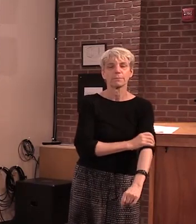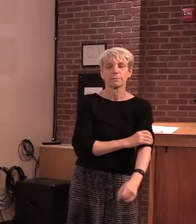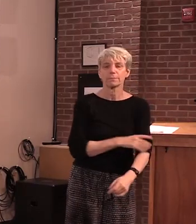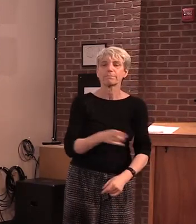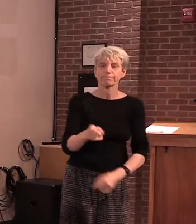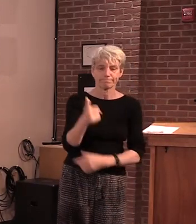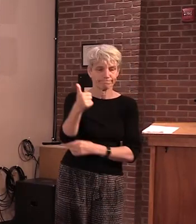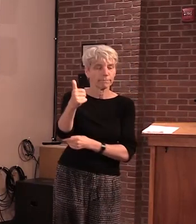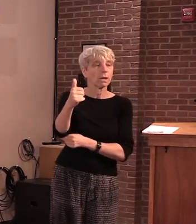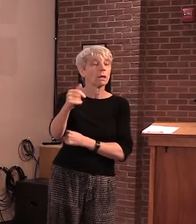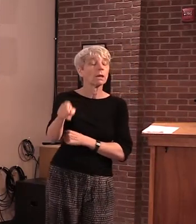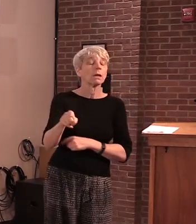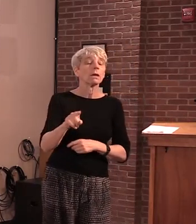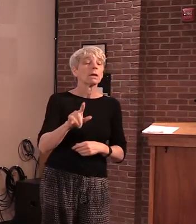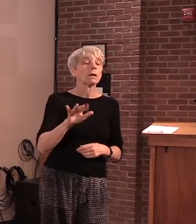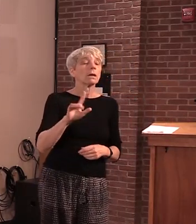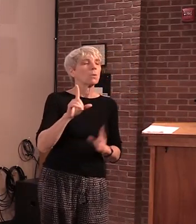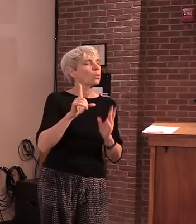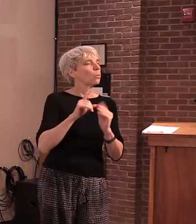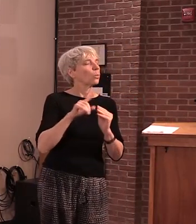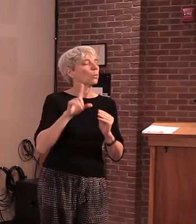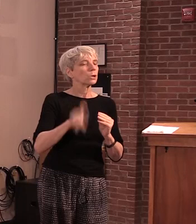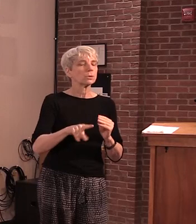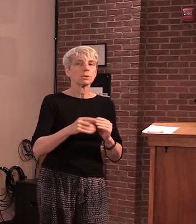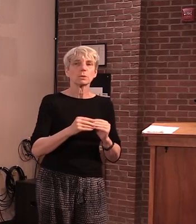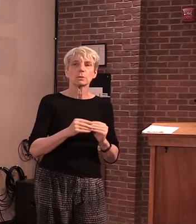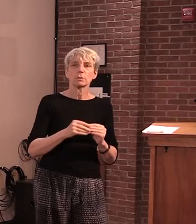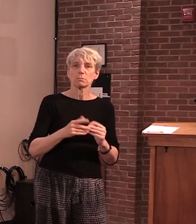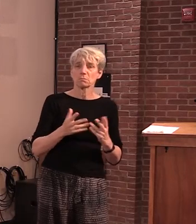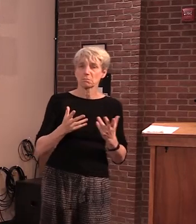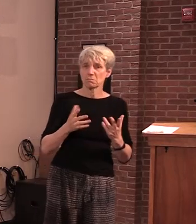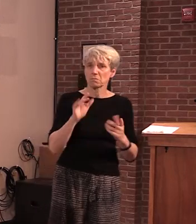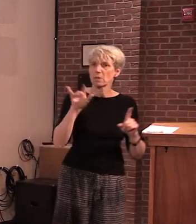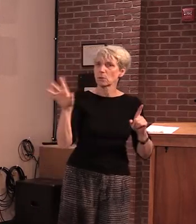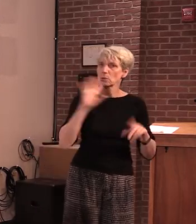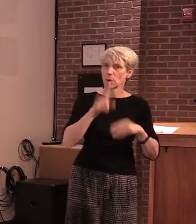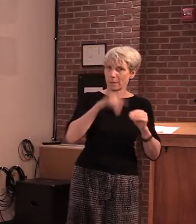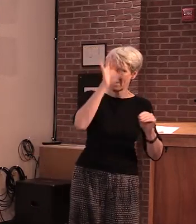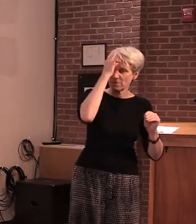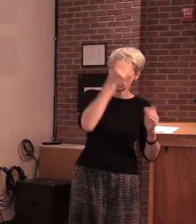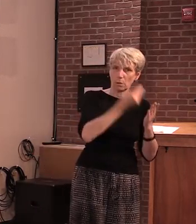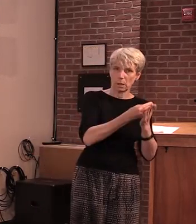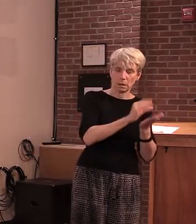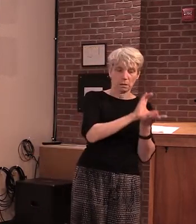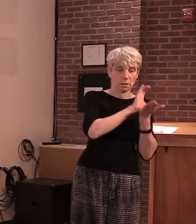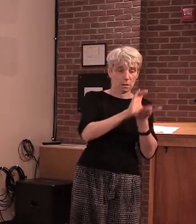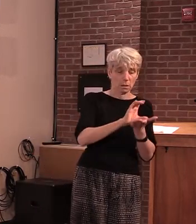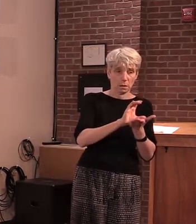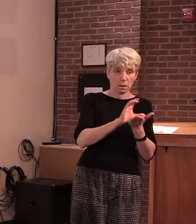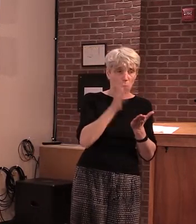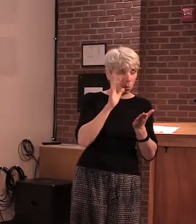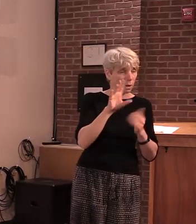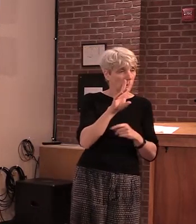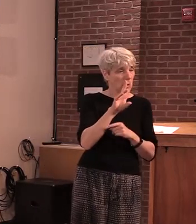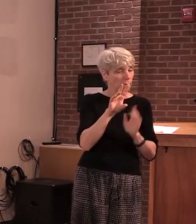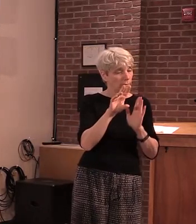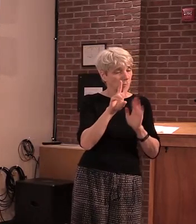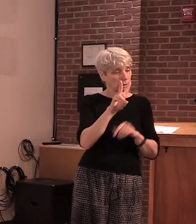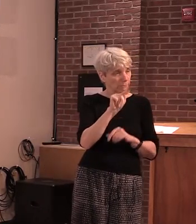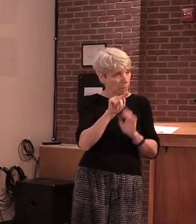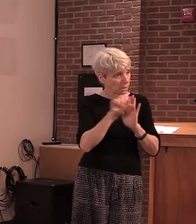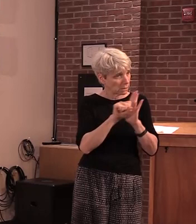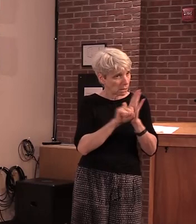All right, and is there anything that the state might offer in terms of resourcing with that kind of, in that